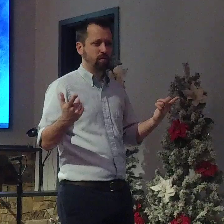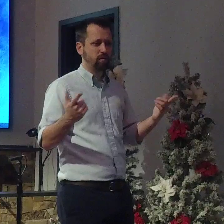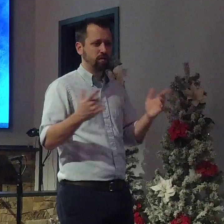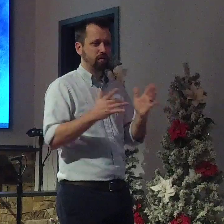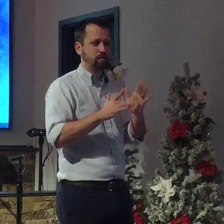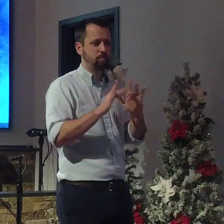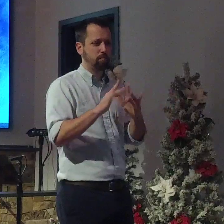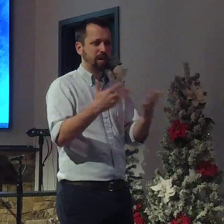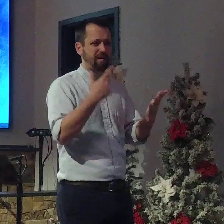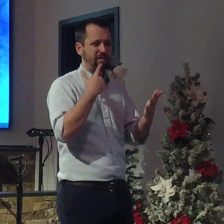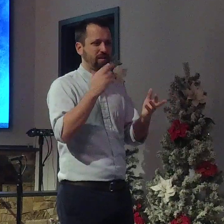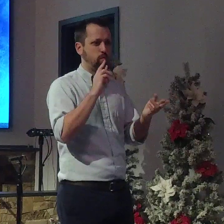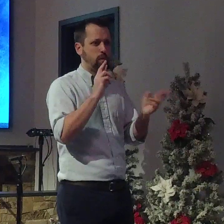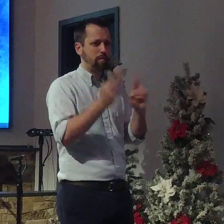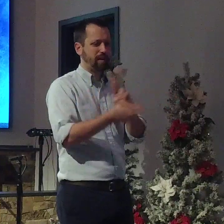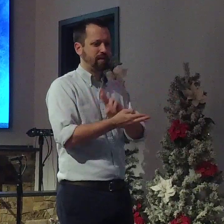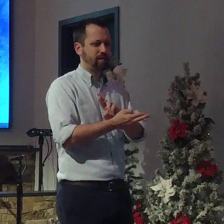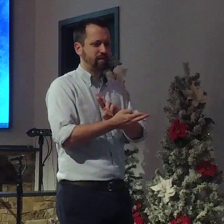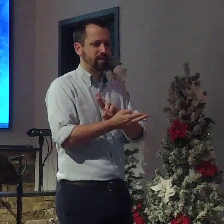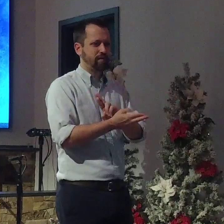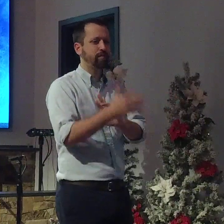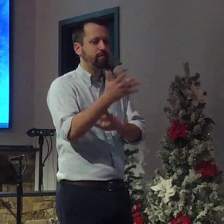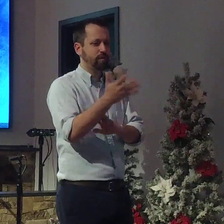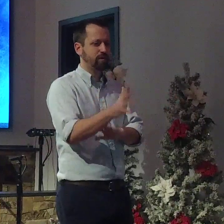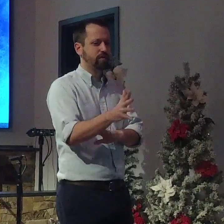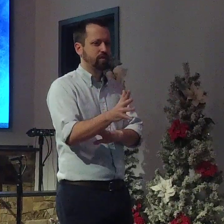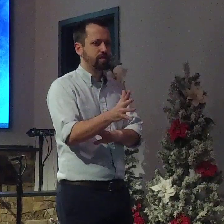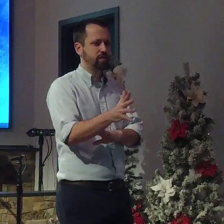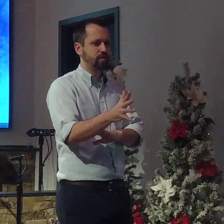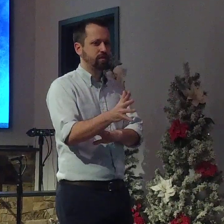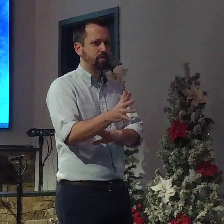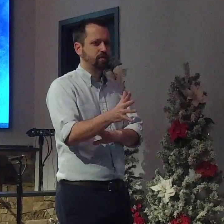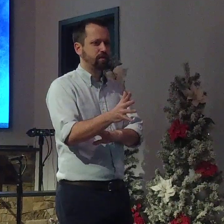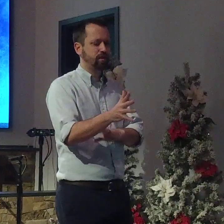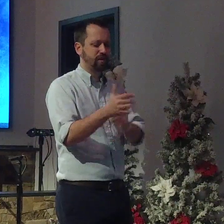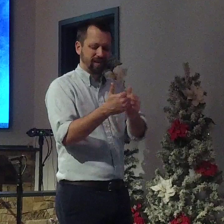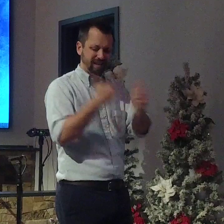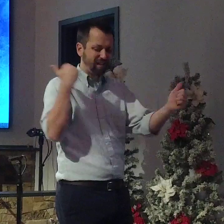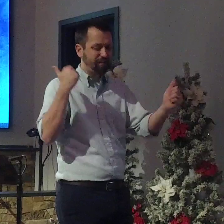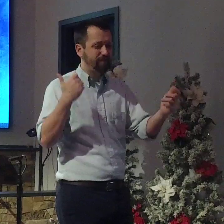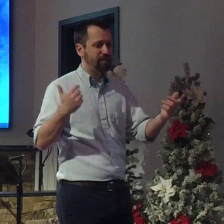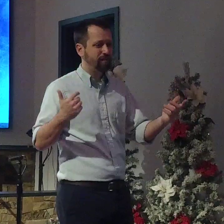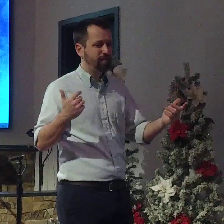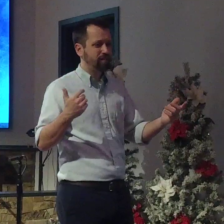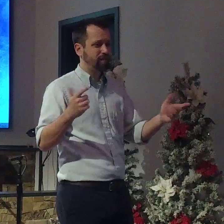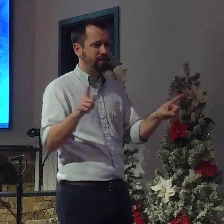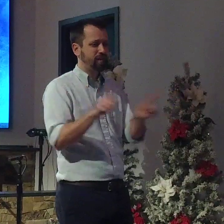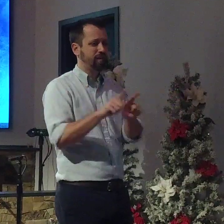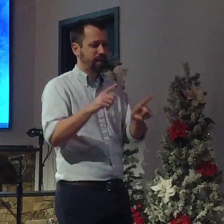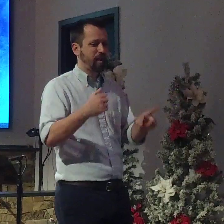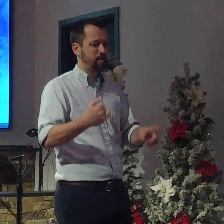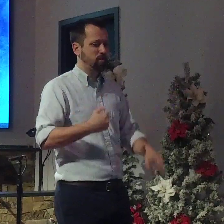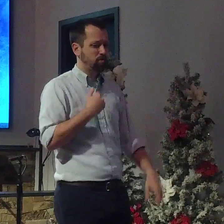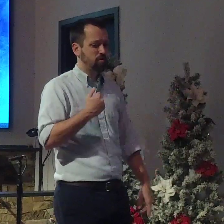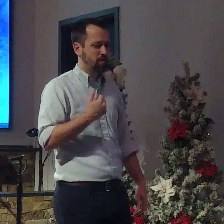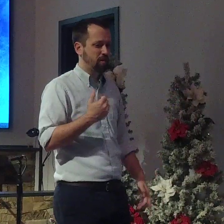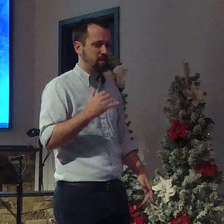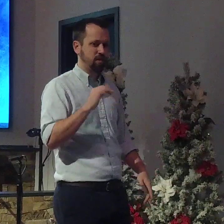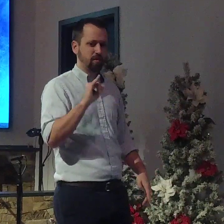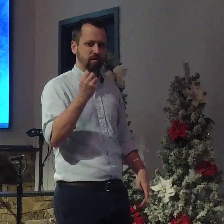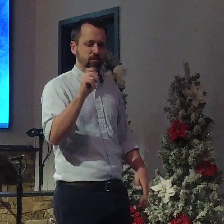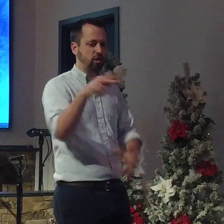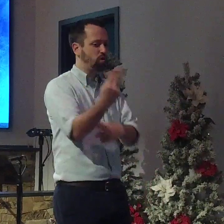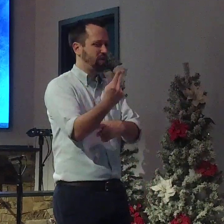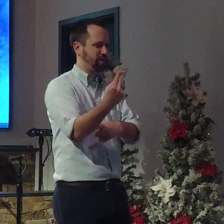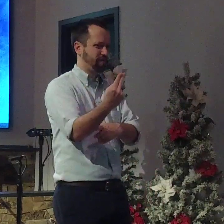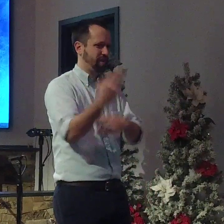God's word, that nothing can ever separate us from the love of God, which is in Christ Jesus our Lord. It's in